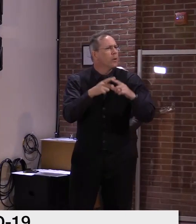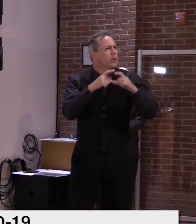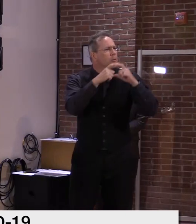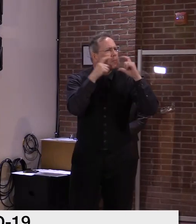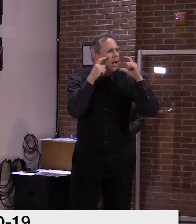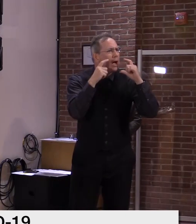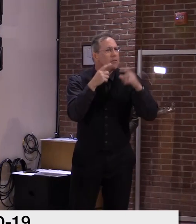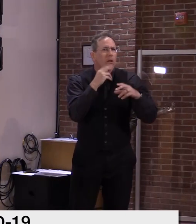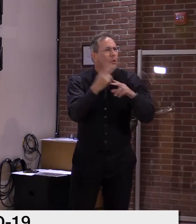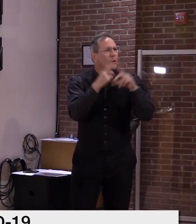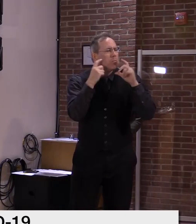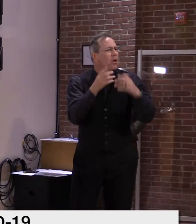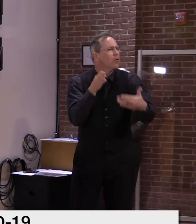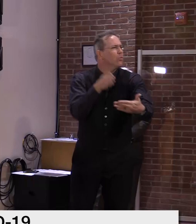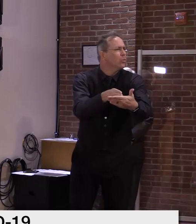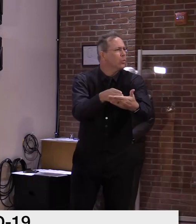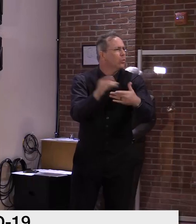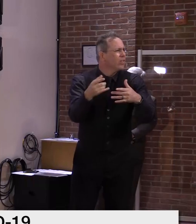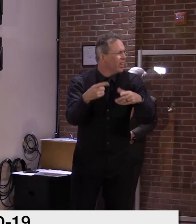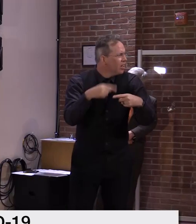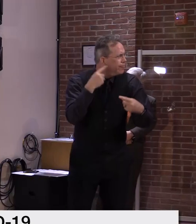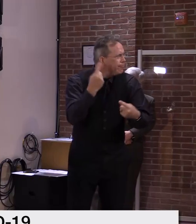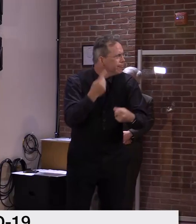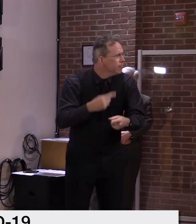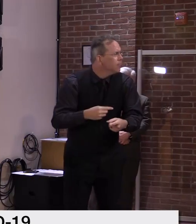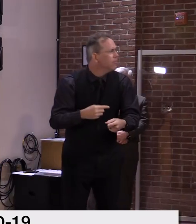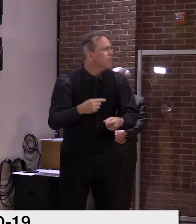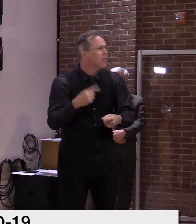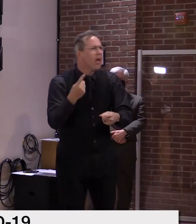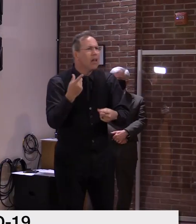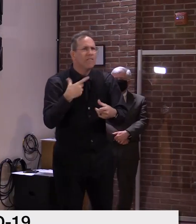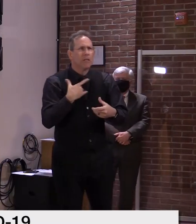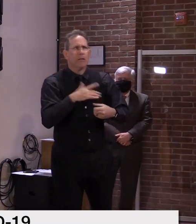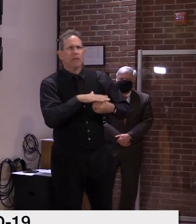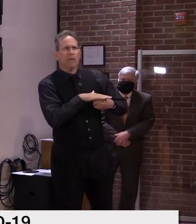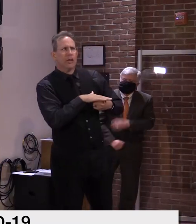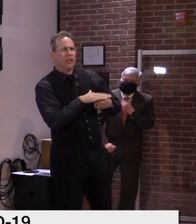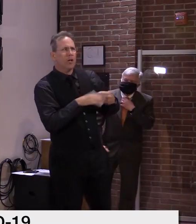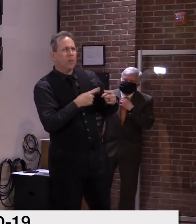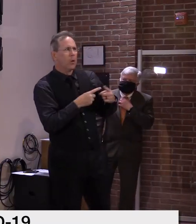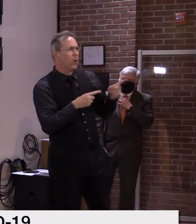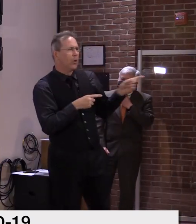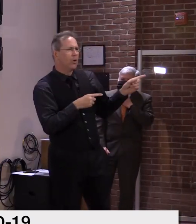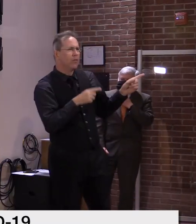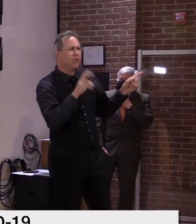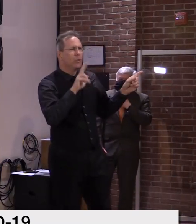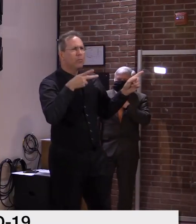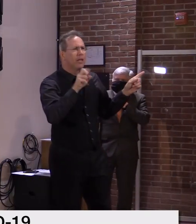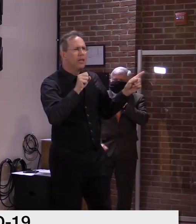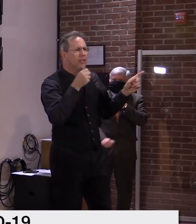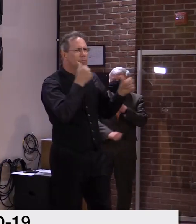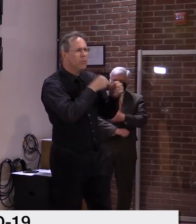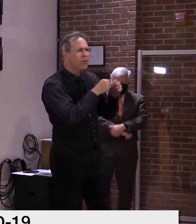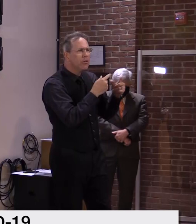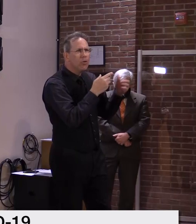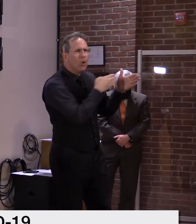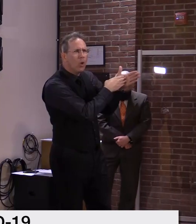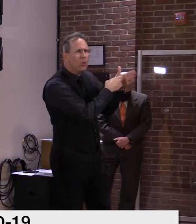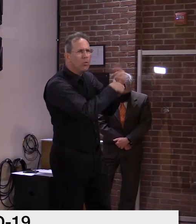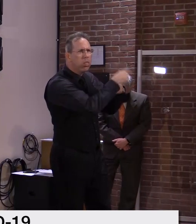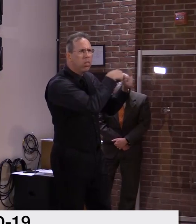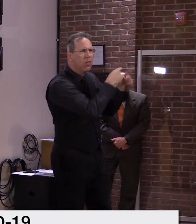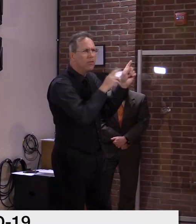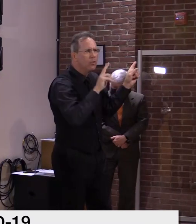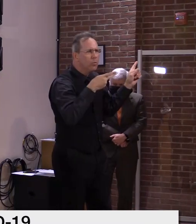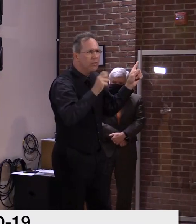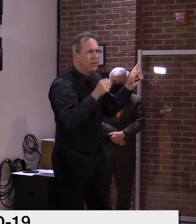are you feeling any heat about this? Does that play into your thinking at all about perhaps accelerating the end of this? Yeah. First of all, I